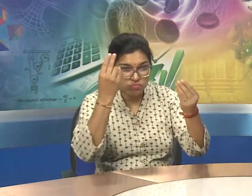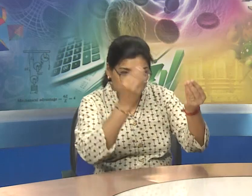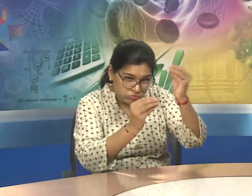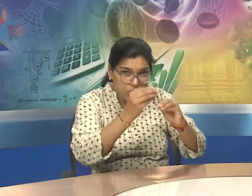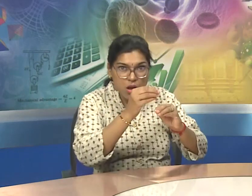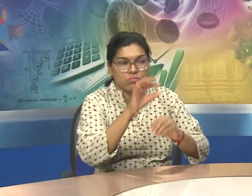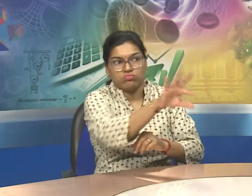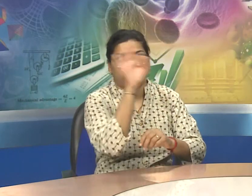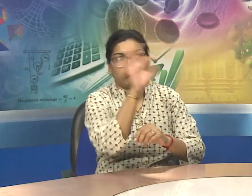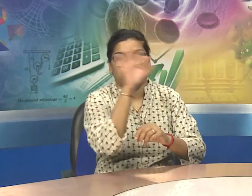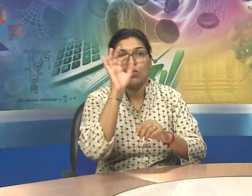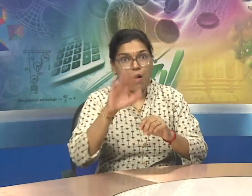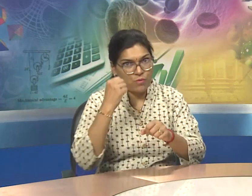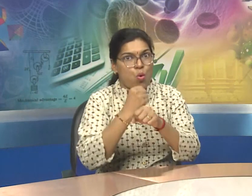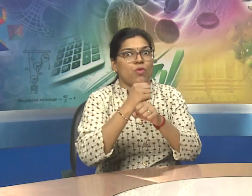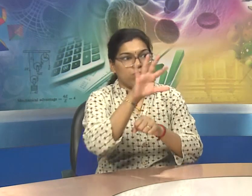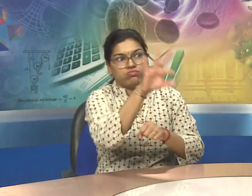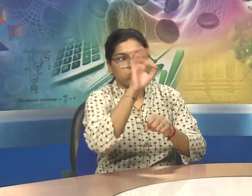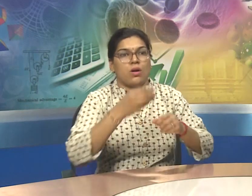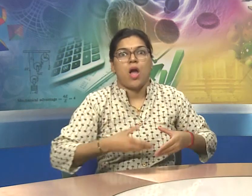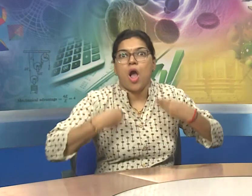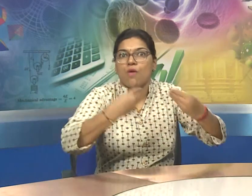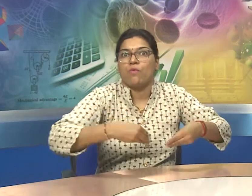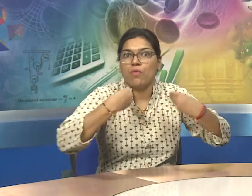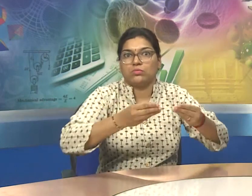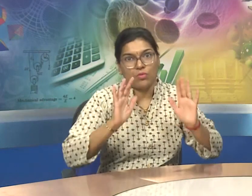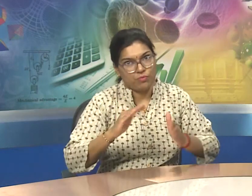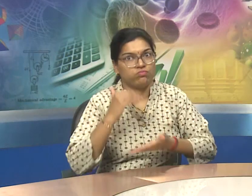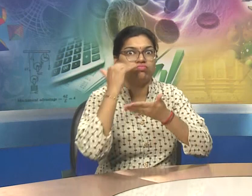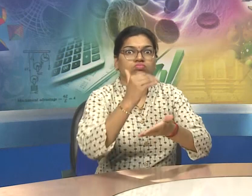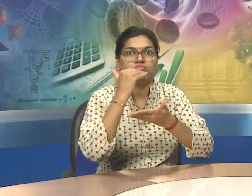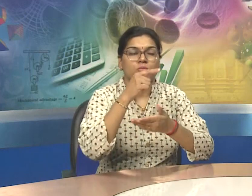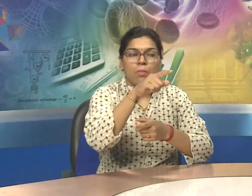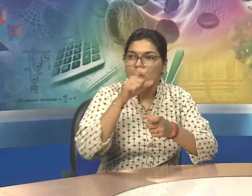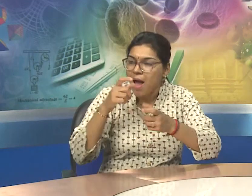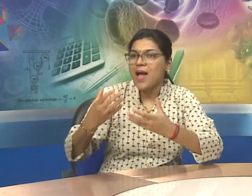Government wants to promote all these cultural work